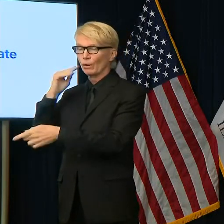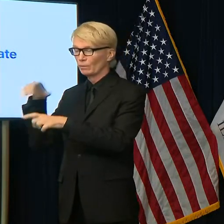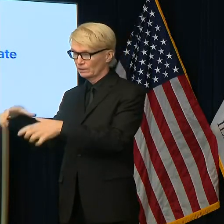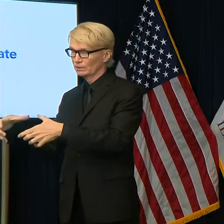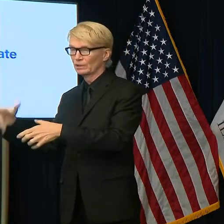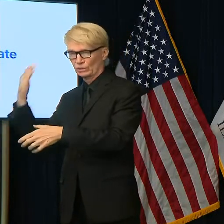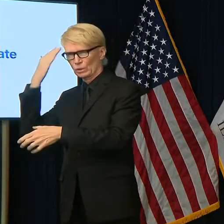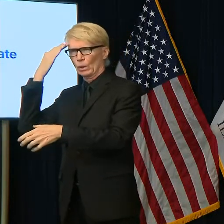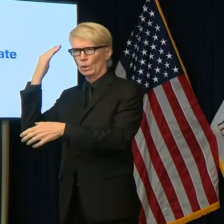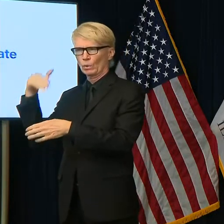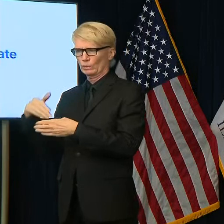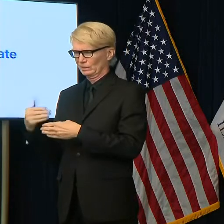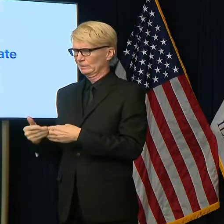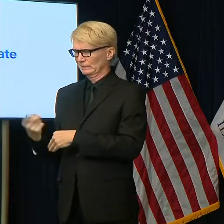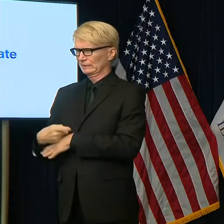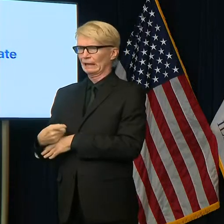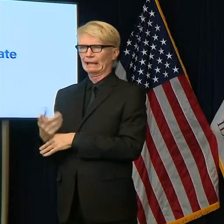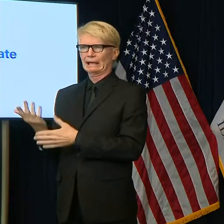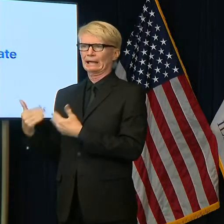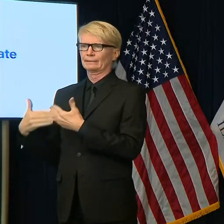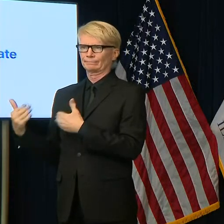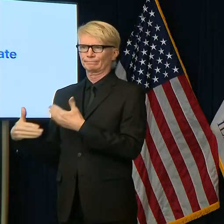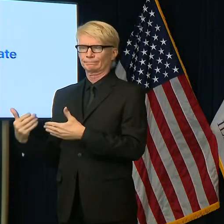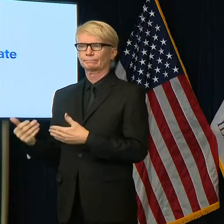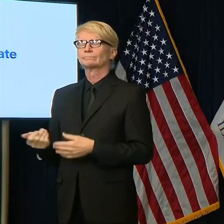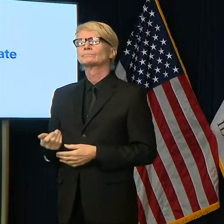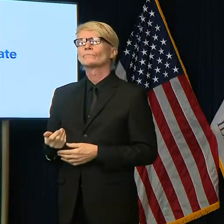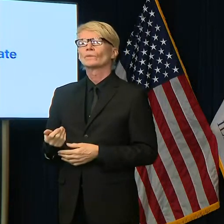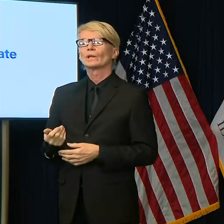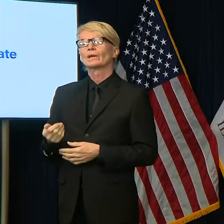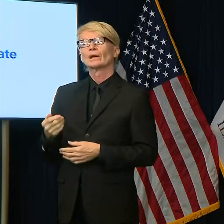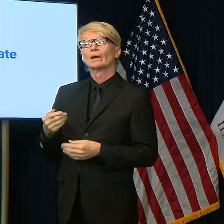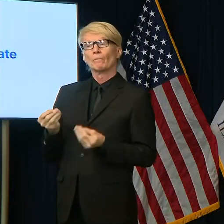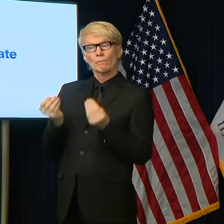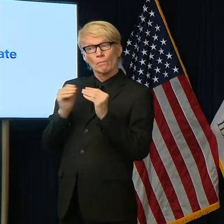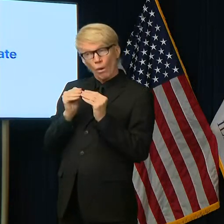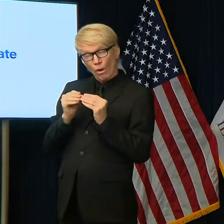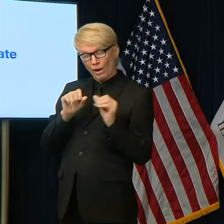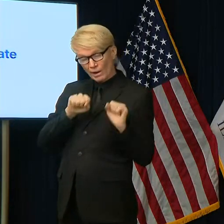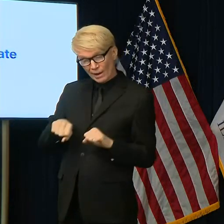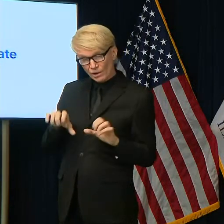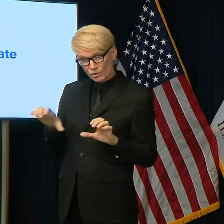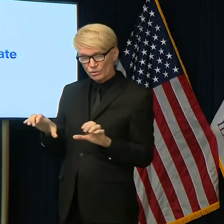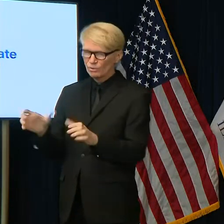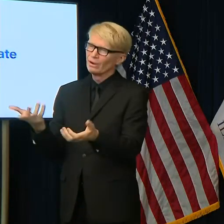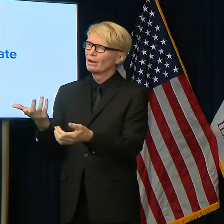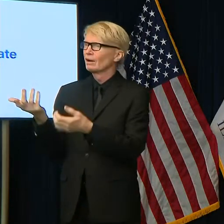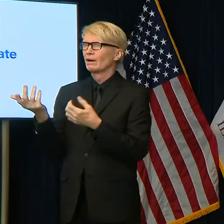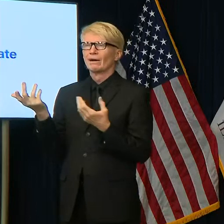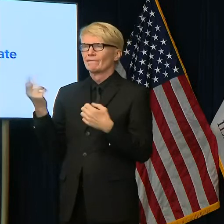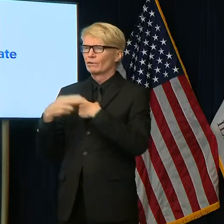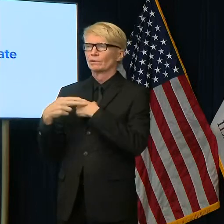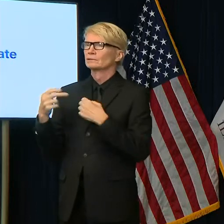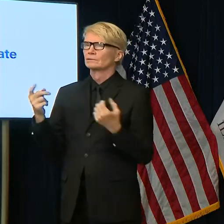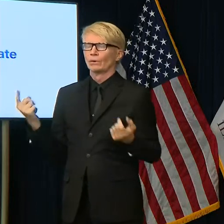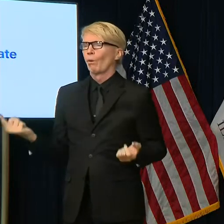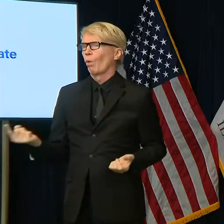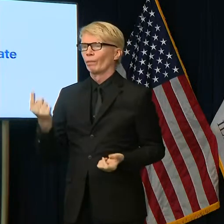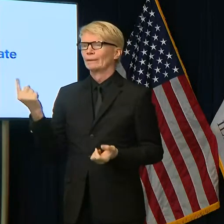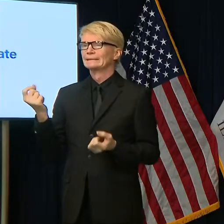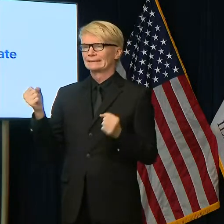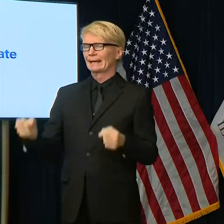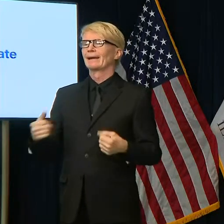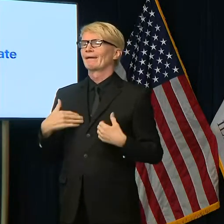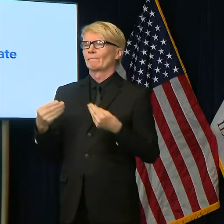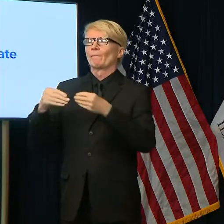Is there more that could have been done? I don't doubt that there is more that could have been done. It is easy